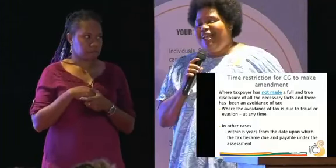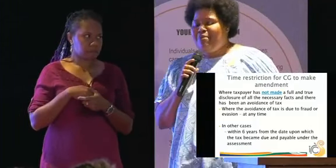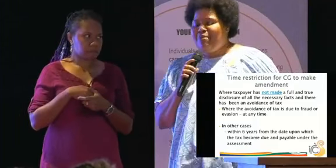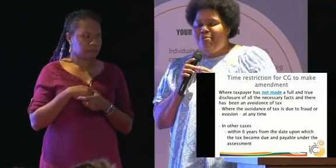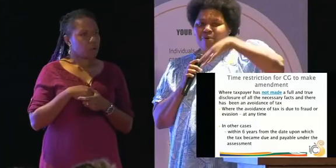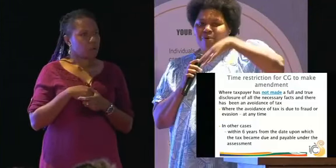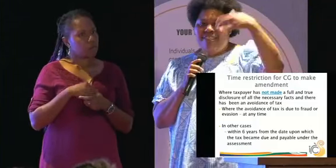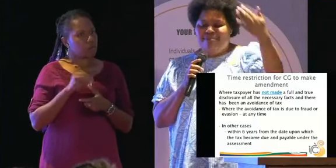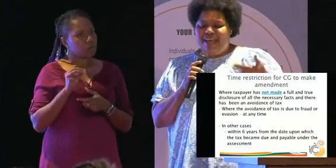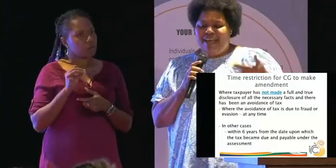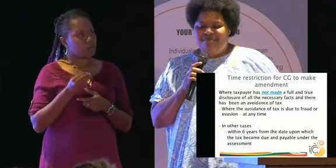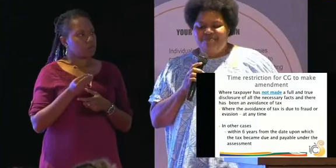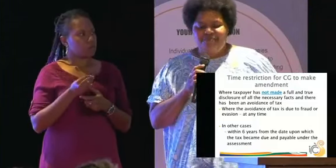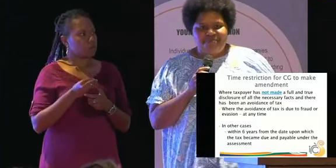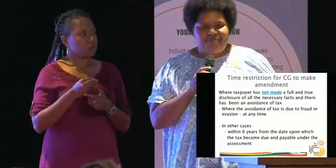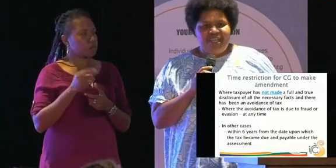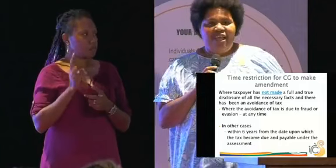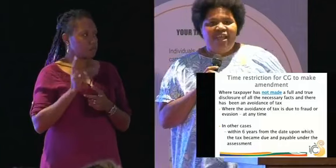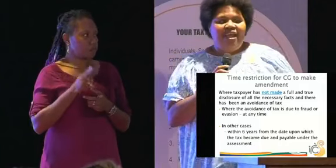Okay, let me go back, one step back.